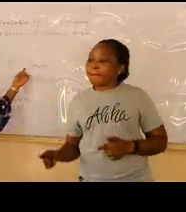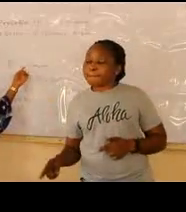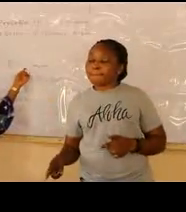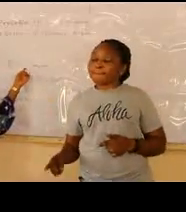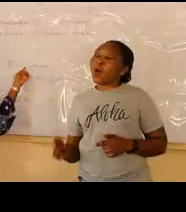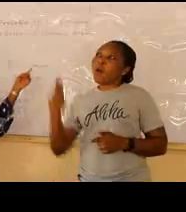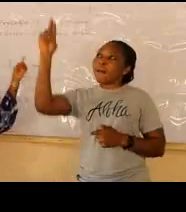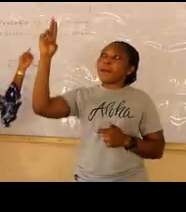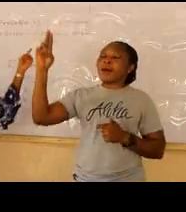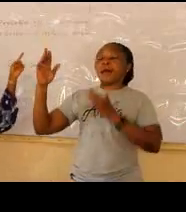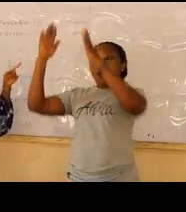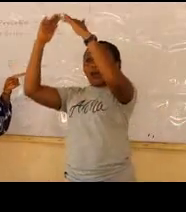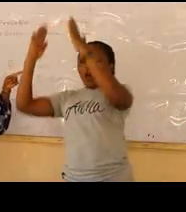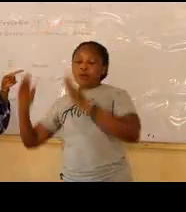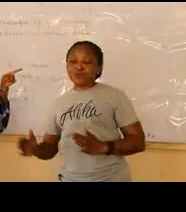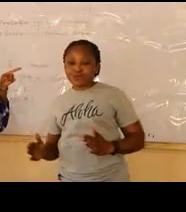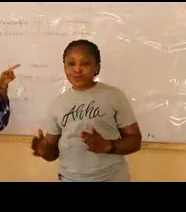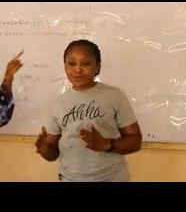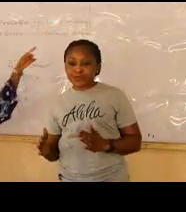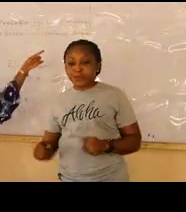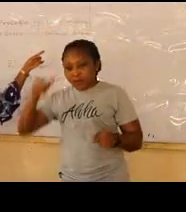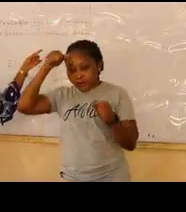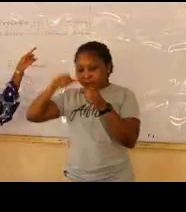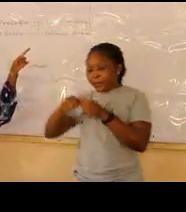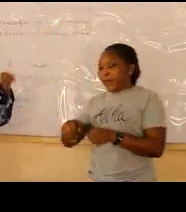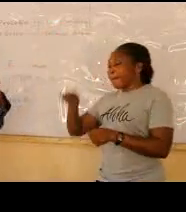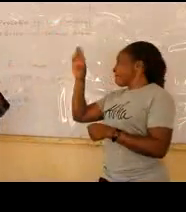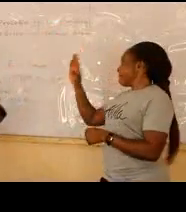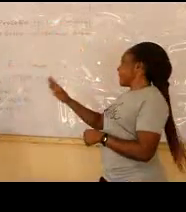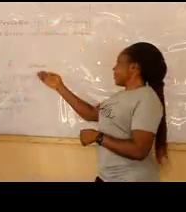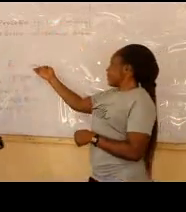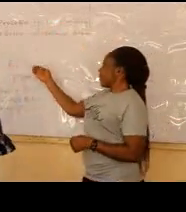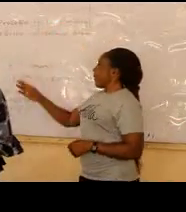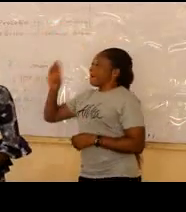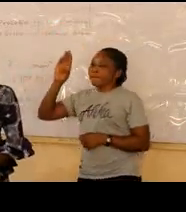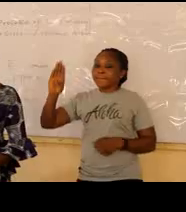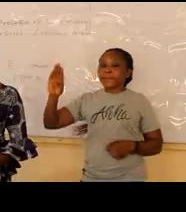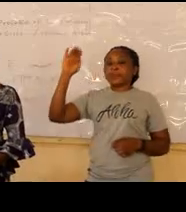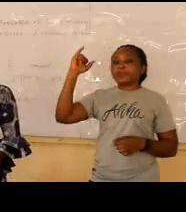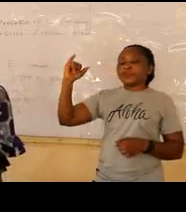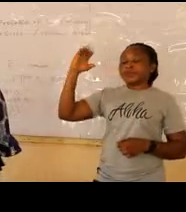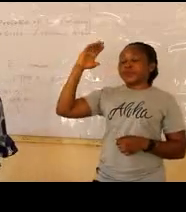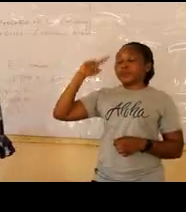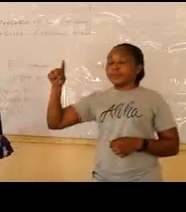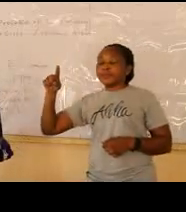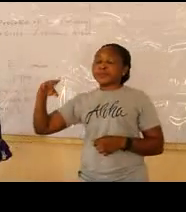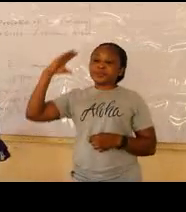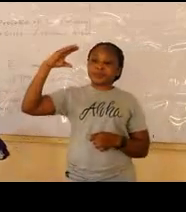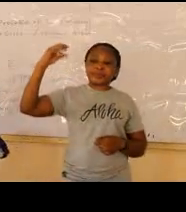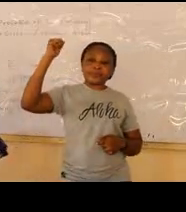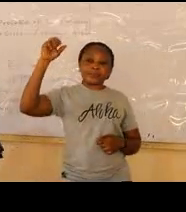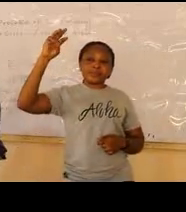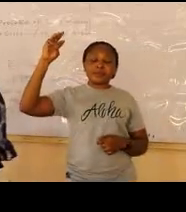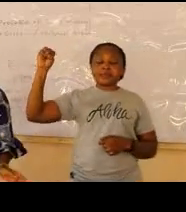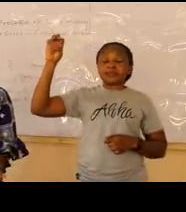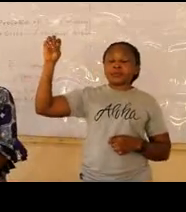have by camera here, we have the upper and lower house, and the upper house is what? The Senate. Now the house will be, the bill will be sent to